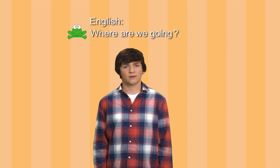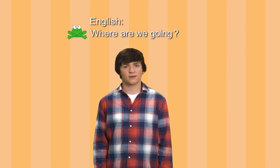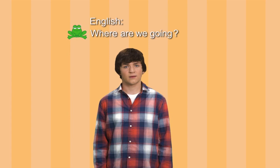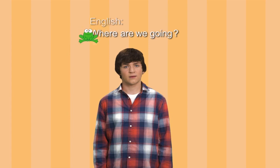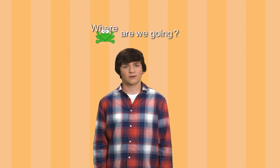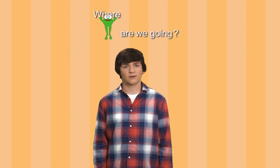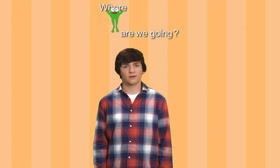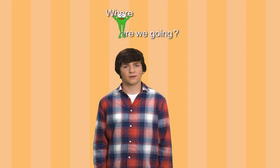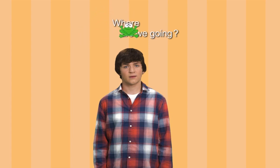Are.